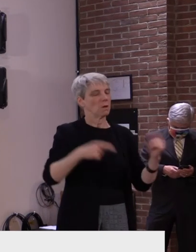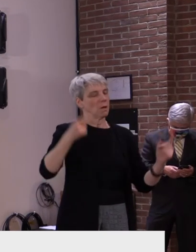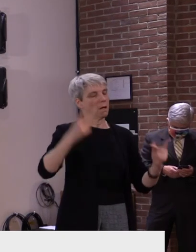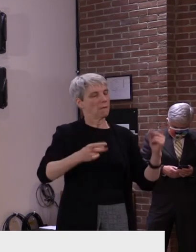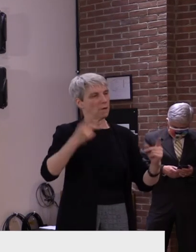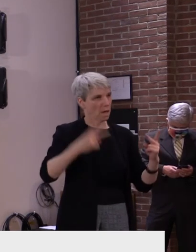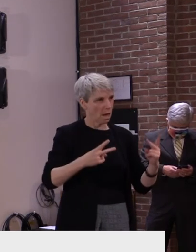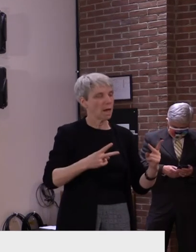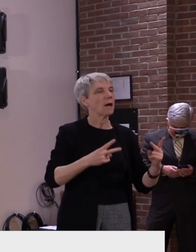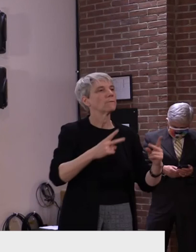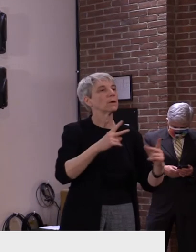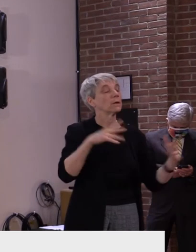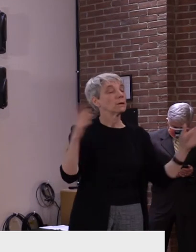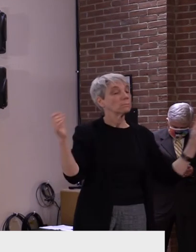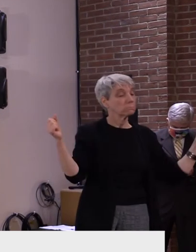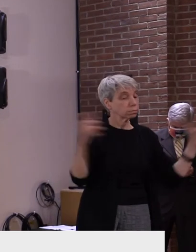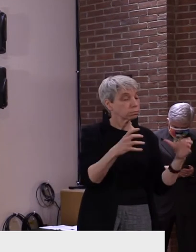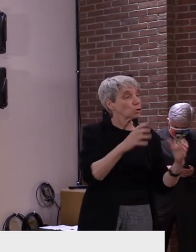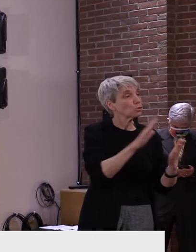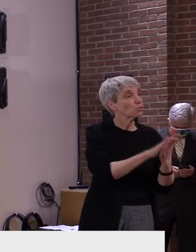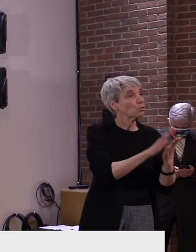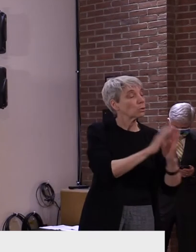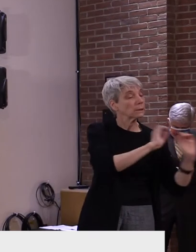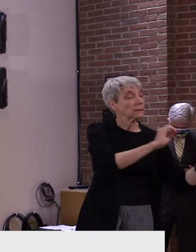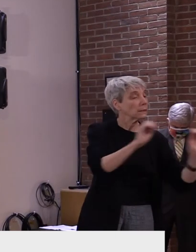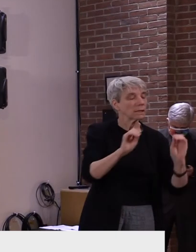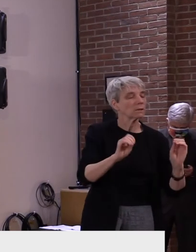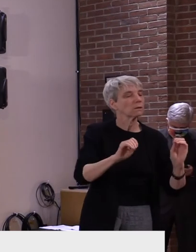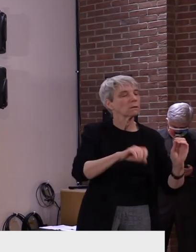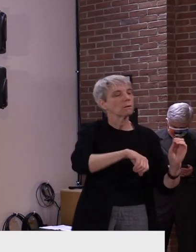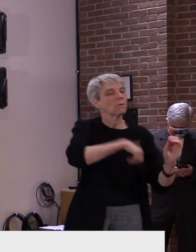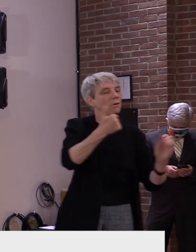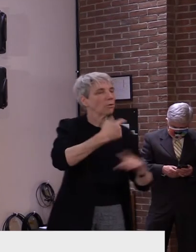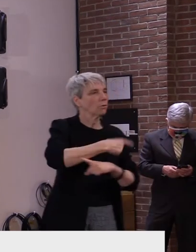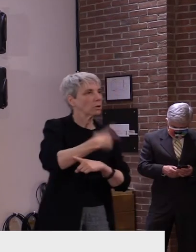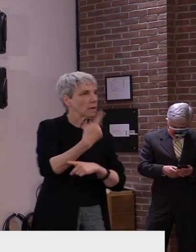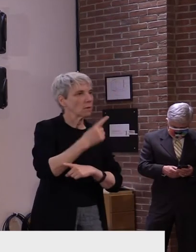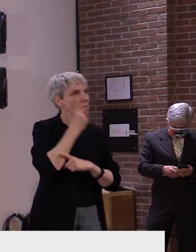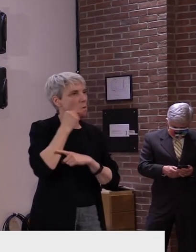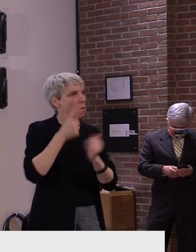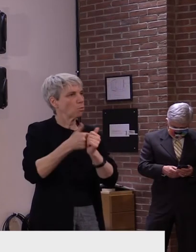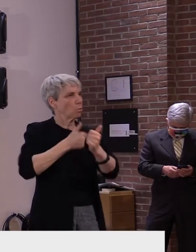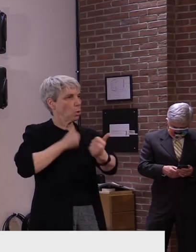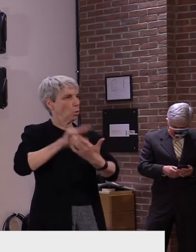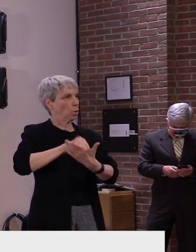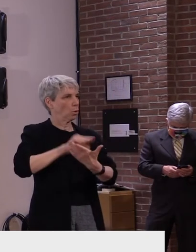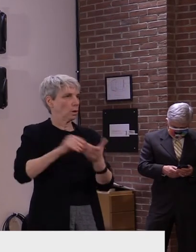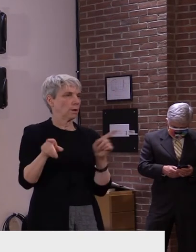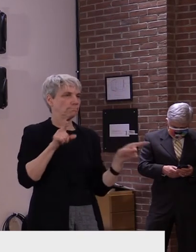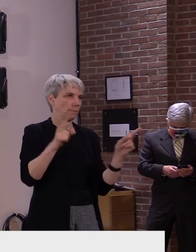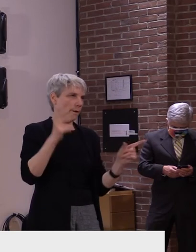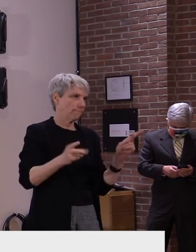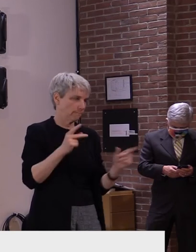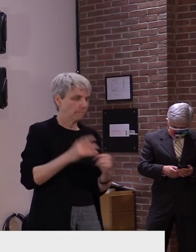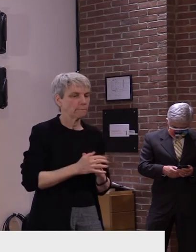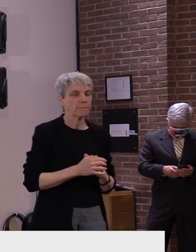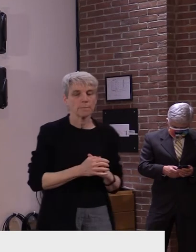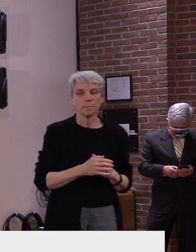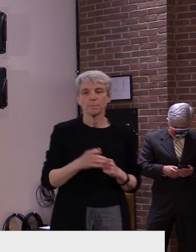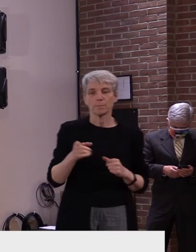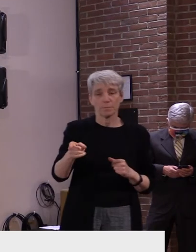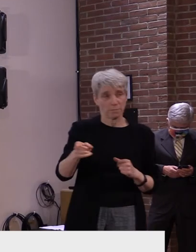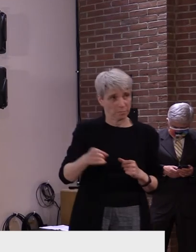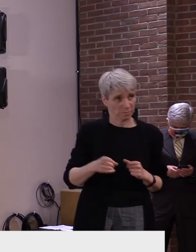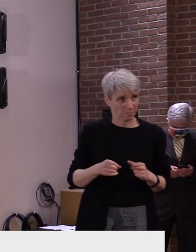is there going to be a point of it you're going to us to take this if you will is there going to be a point where we're not going to have enough